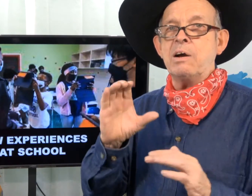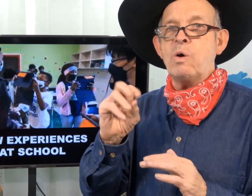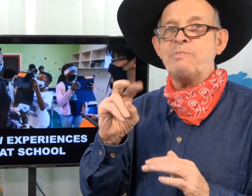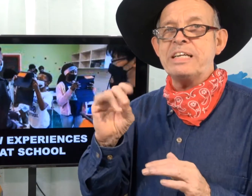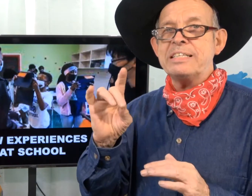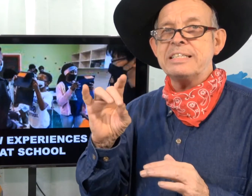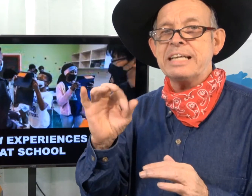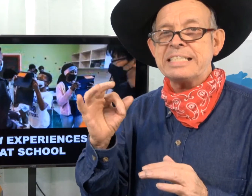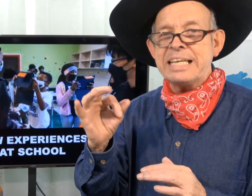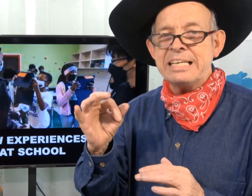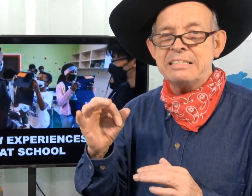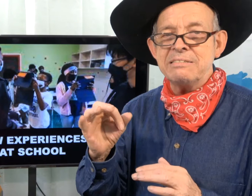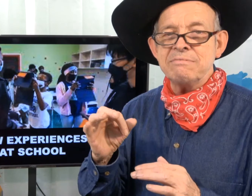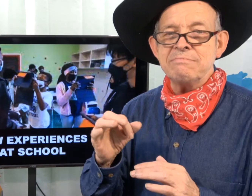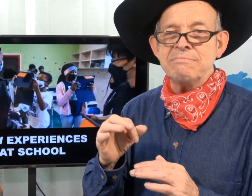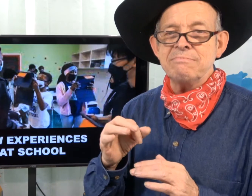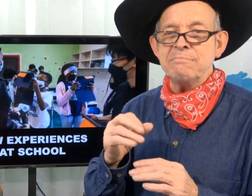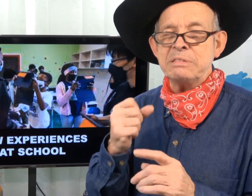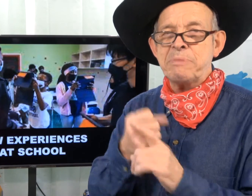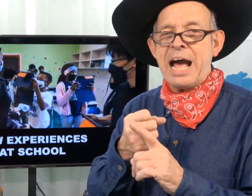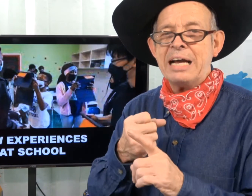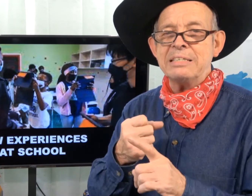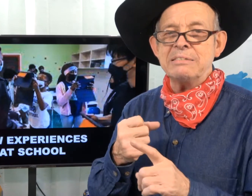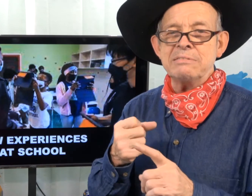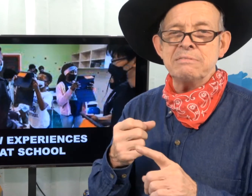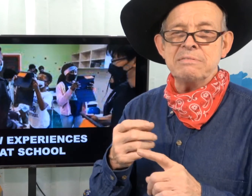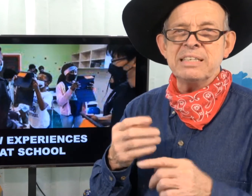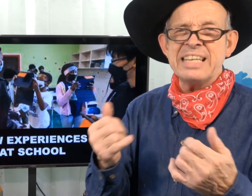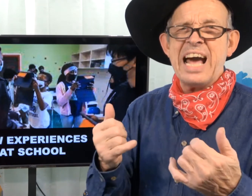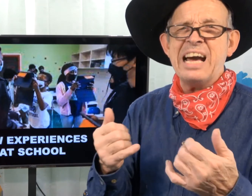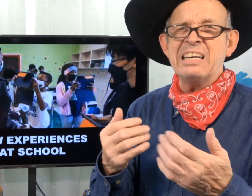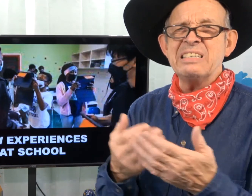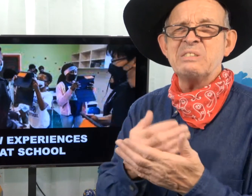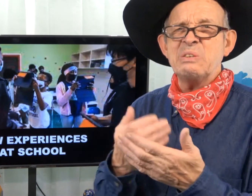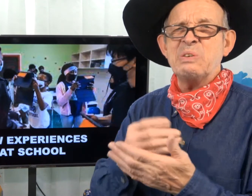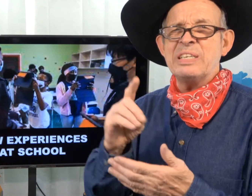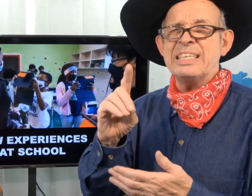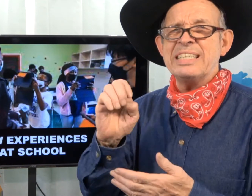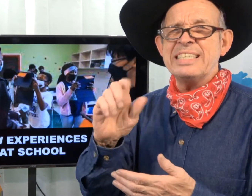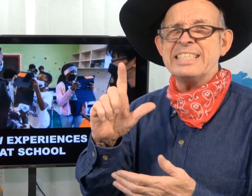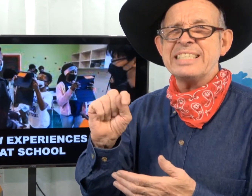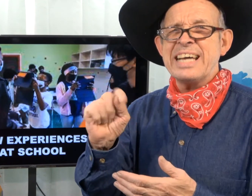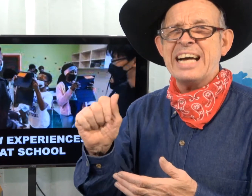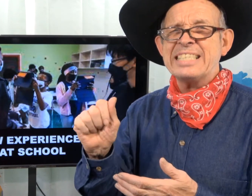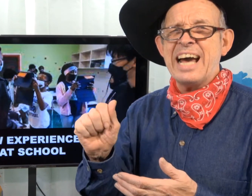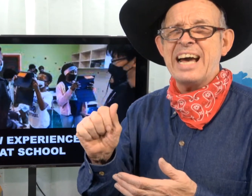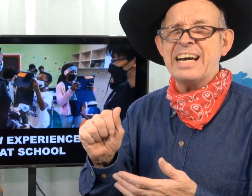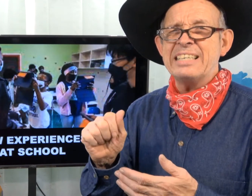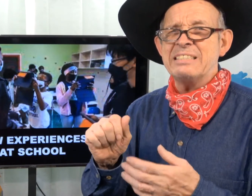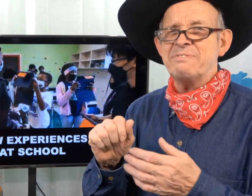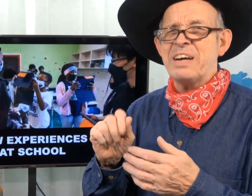worth it, nothing, but now new data